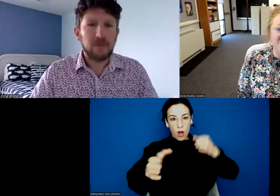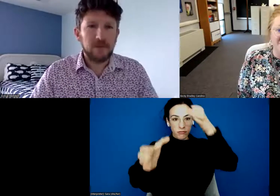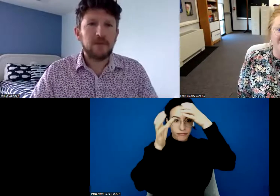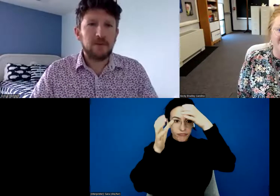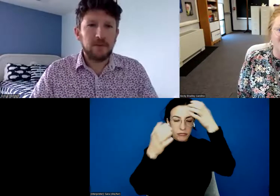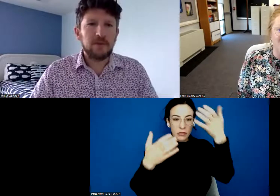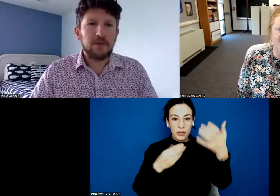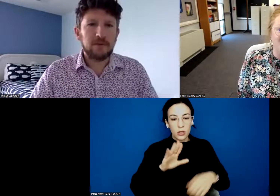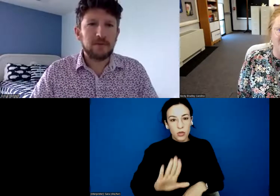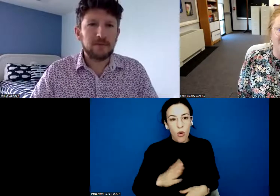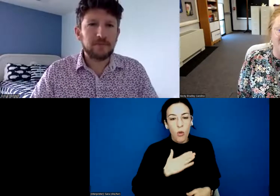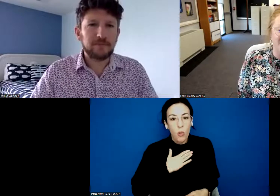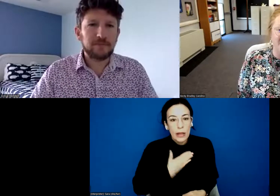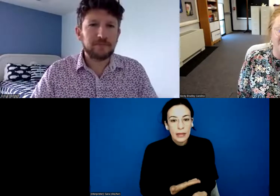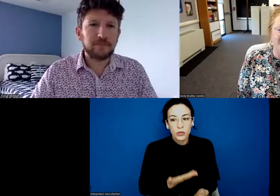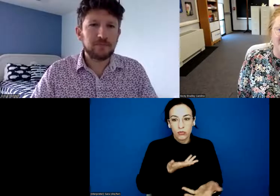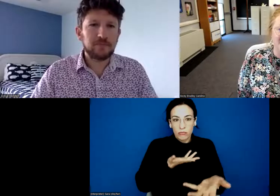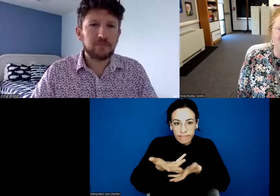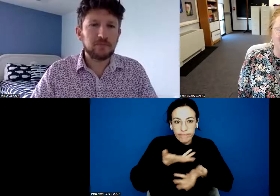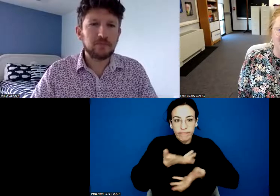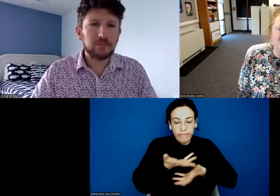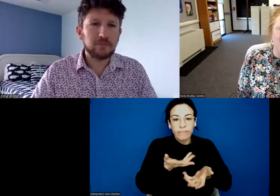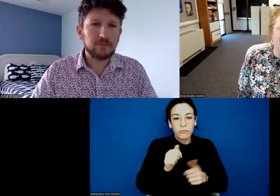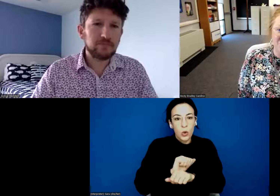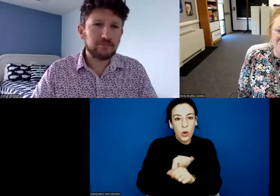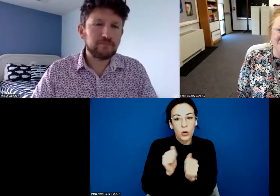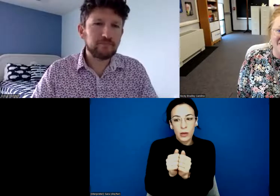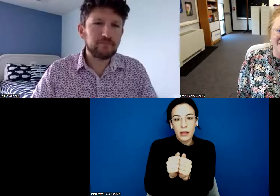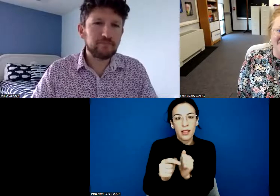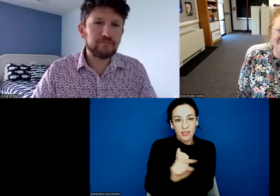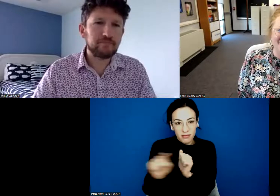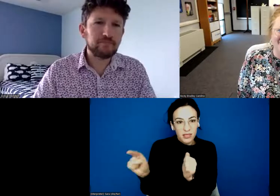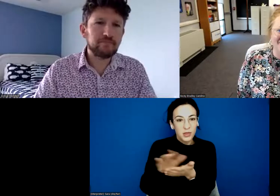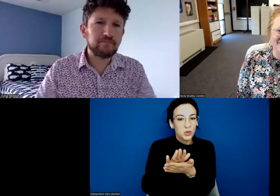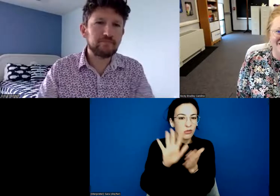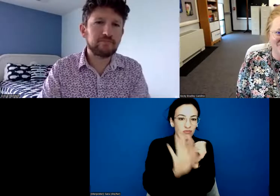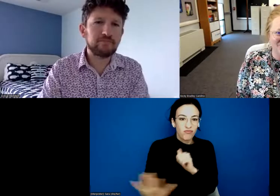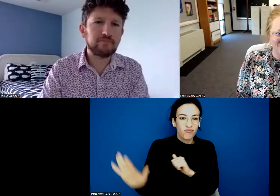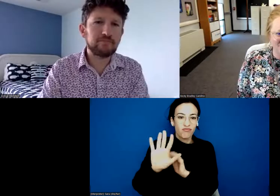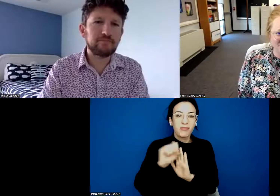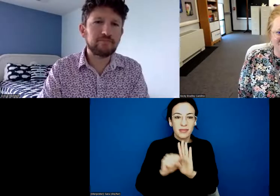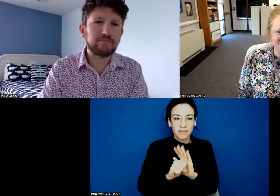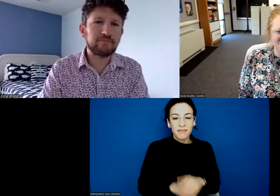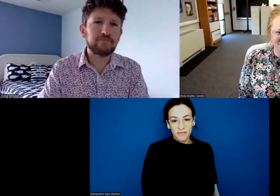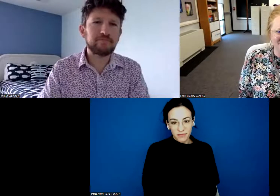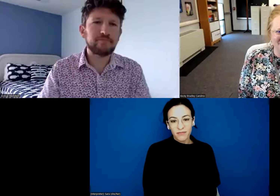your willingness to work with schools all across the state.